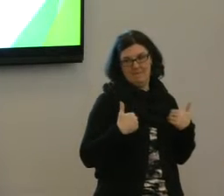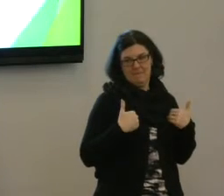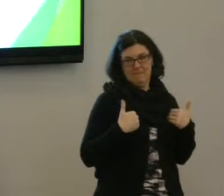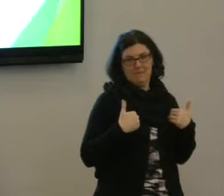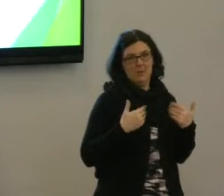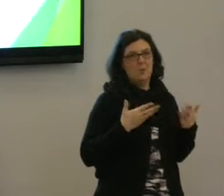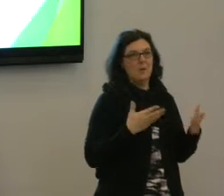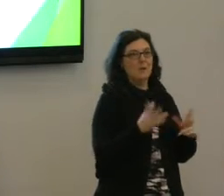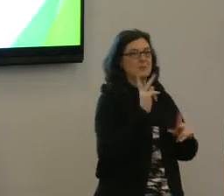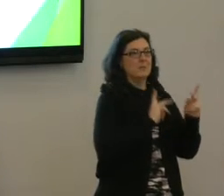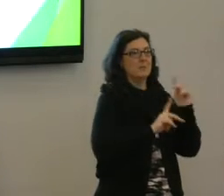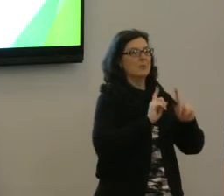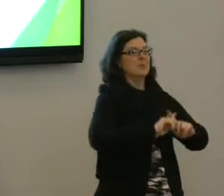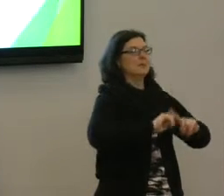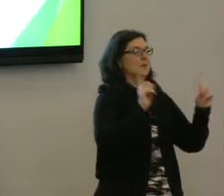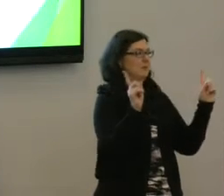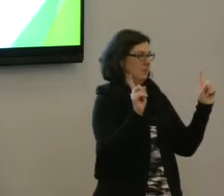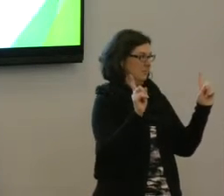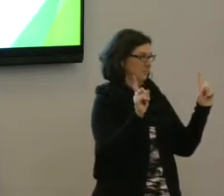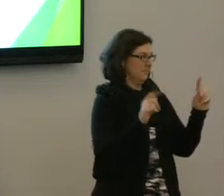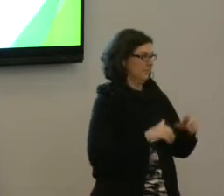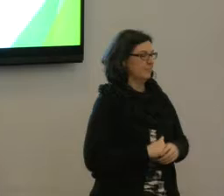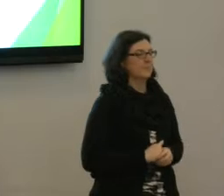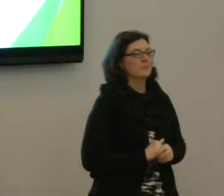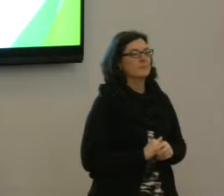people are different and diverse from one another?